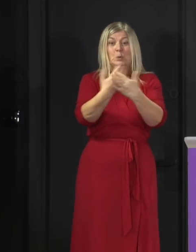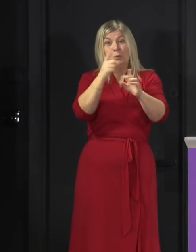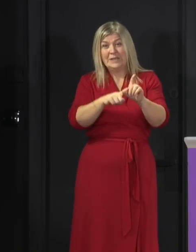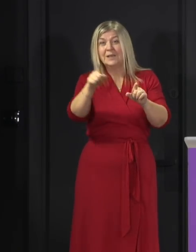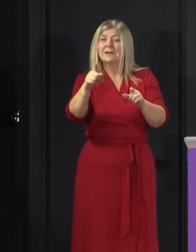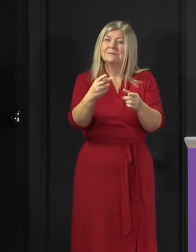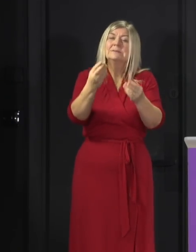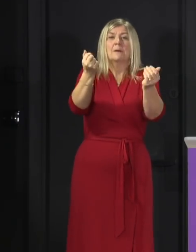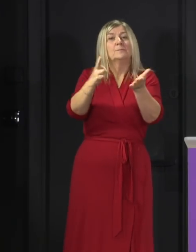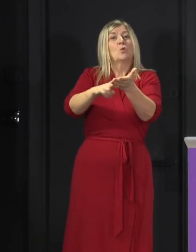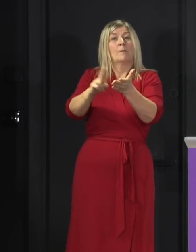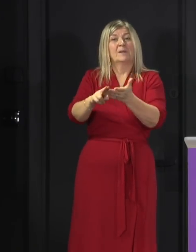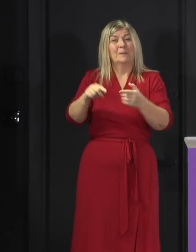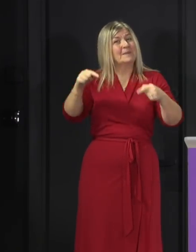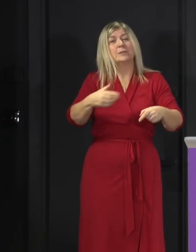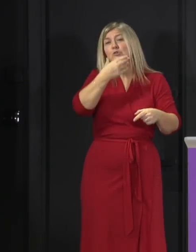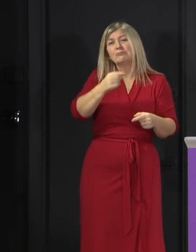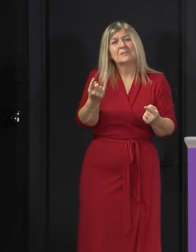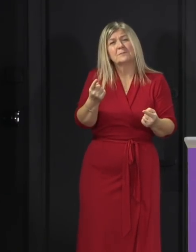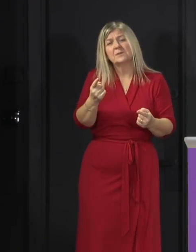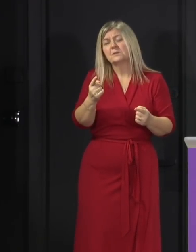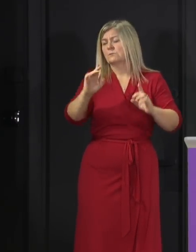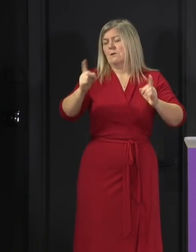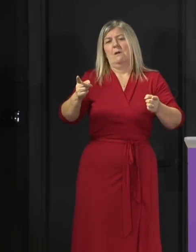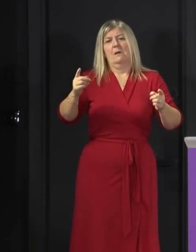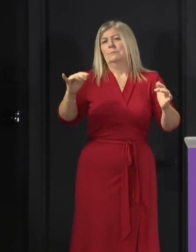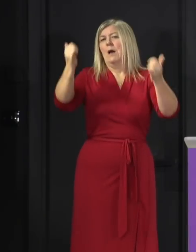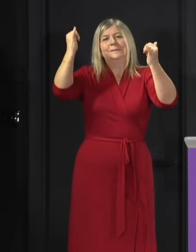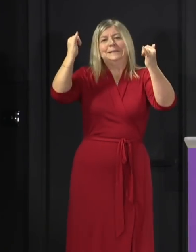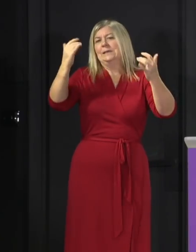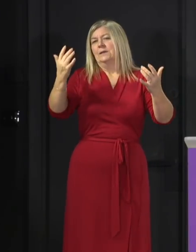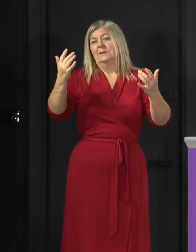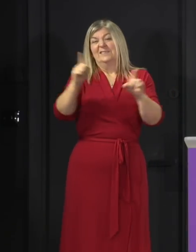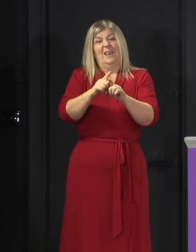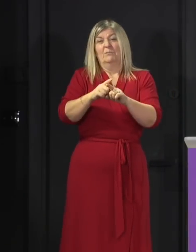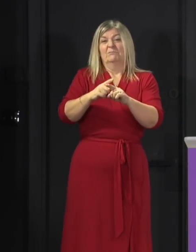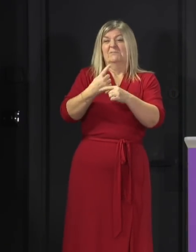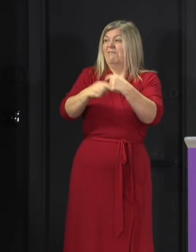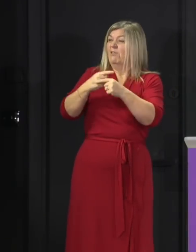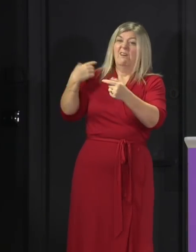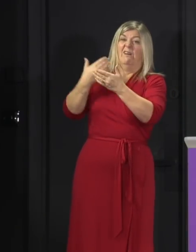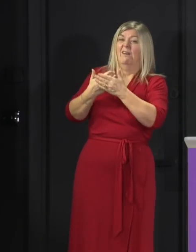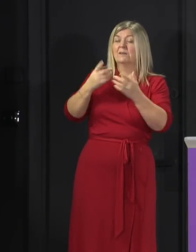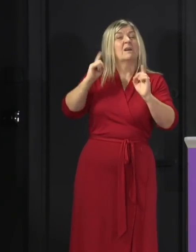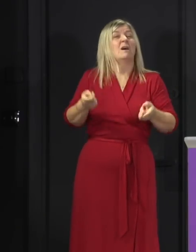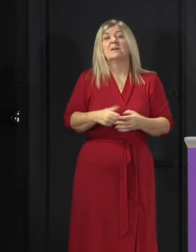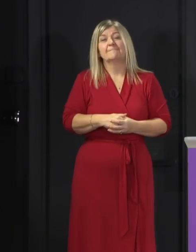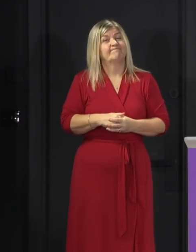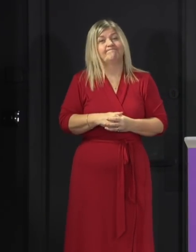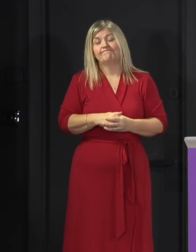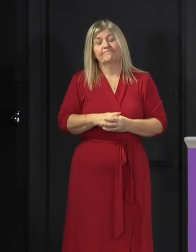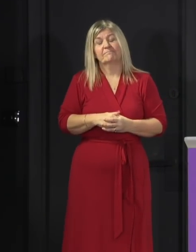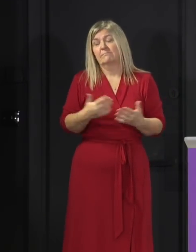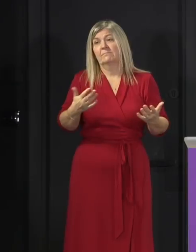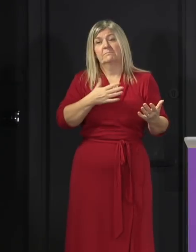it just can't be the case that we have Christmas parties the same as normal. That doesn't give me